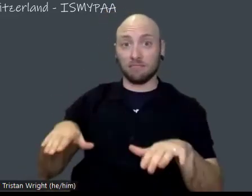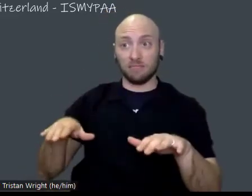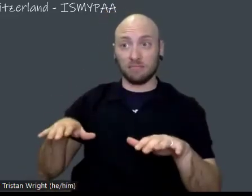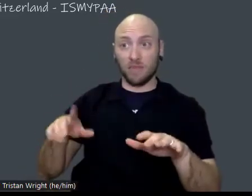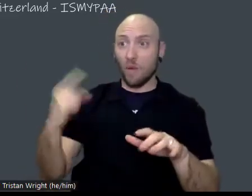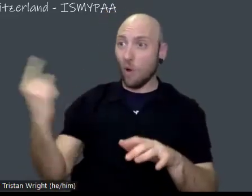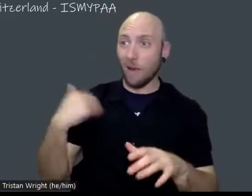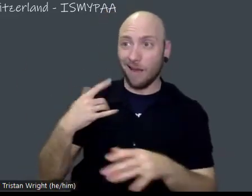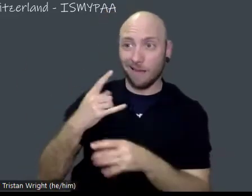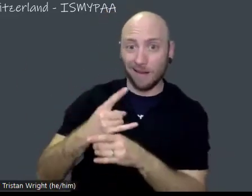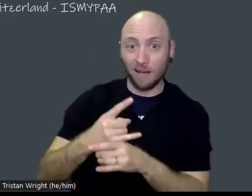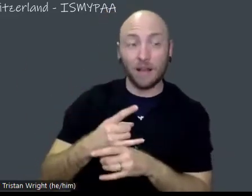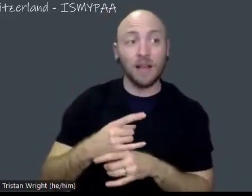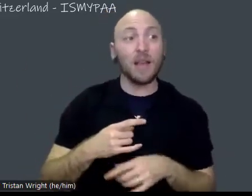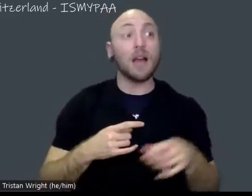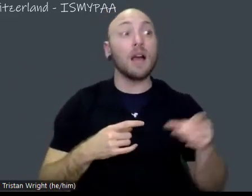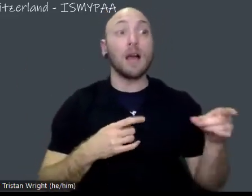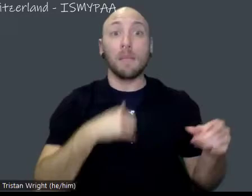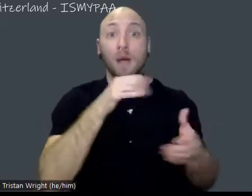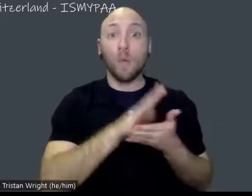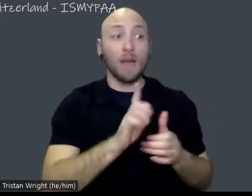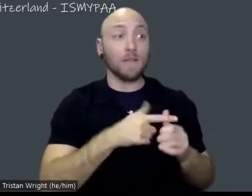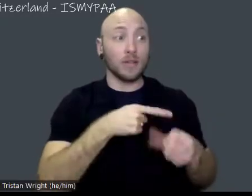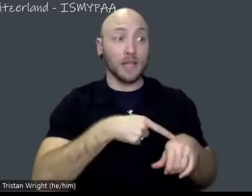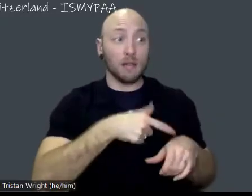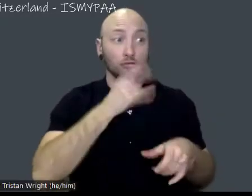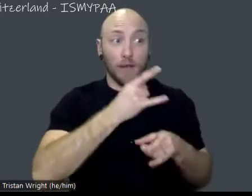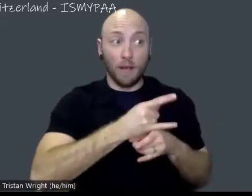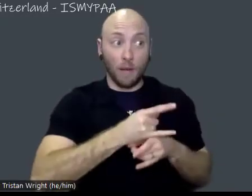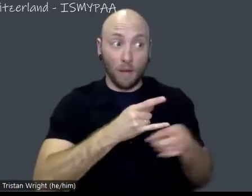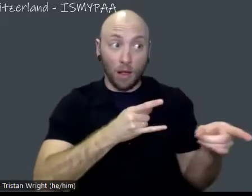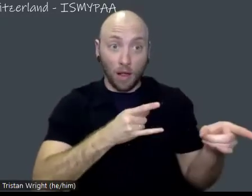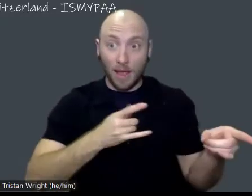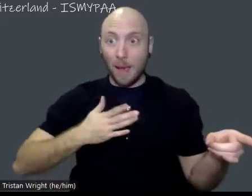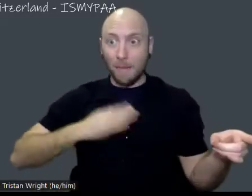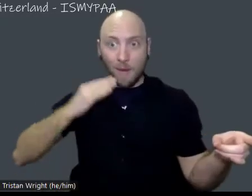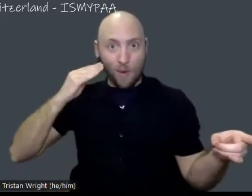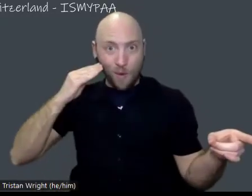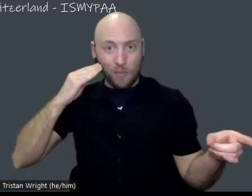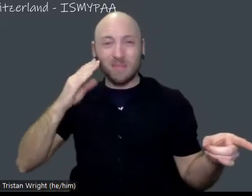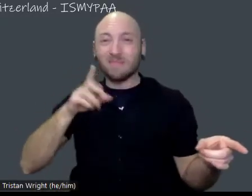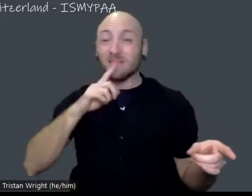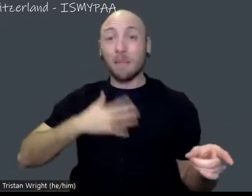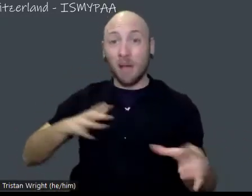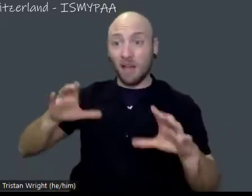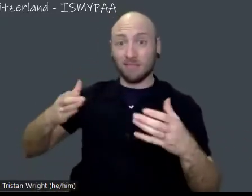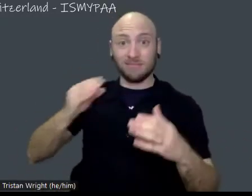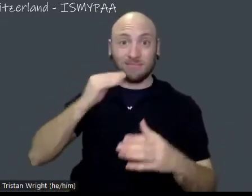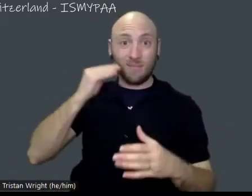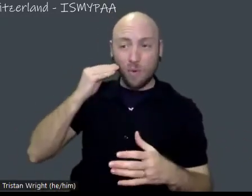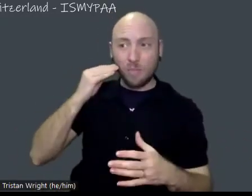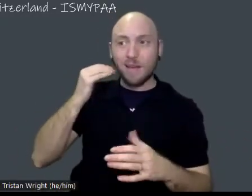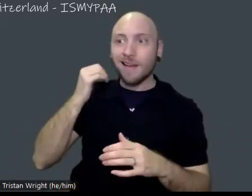started drinking at my place. So every occasion, every festivity was an occasion to drink,